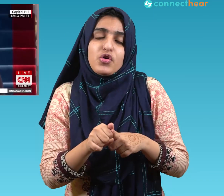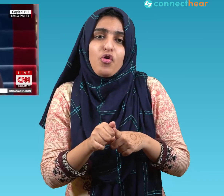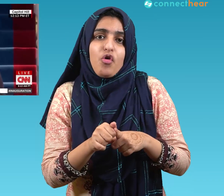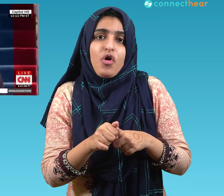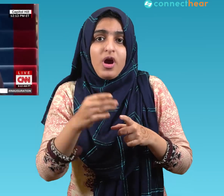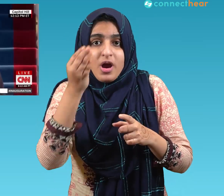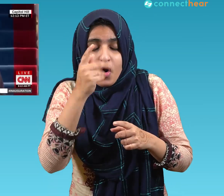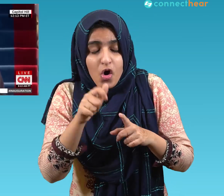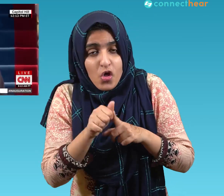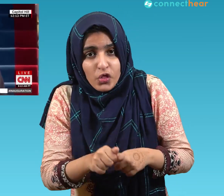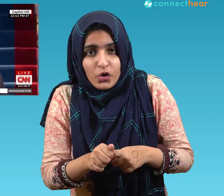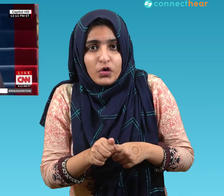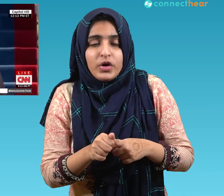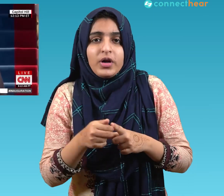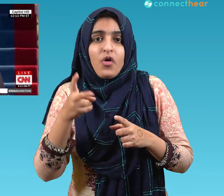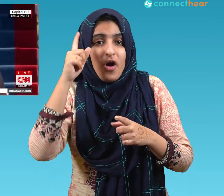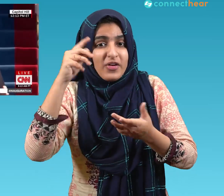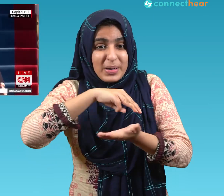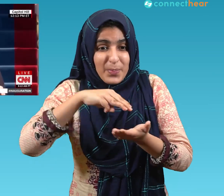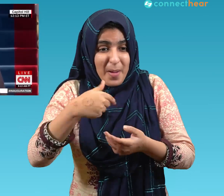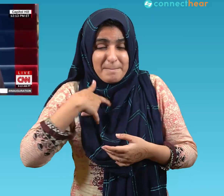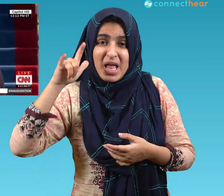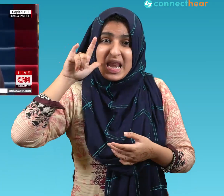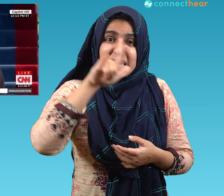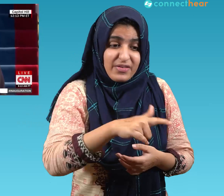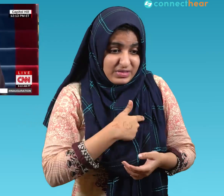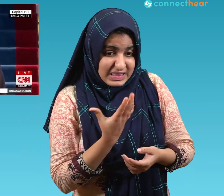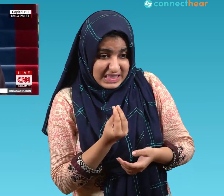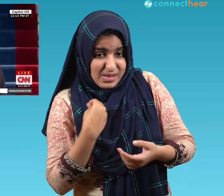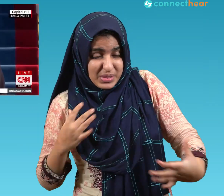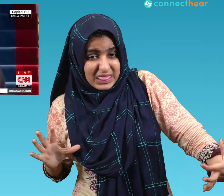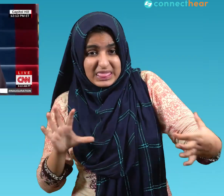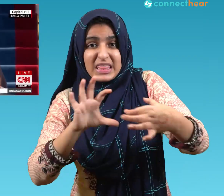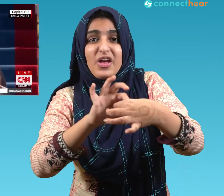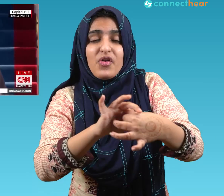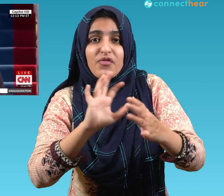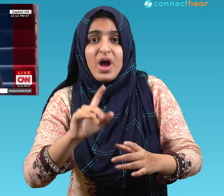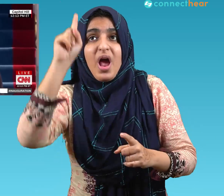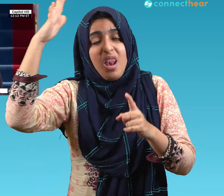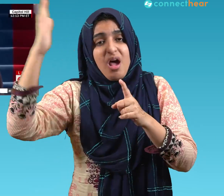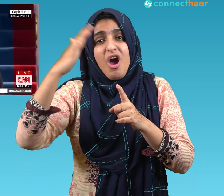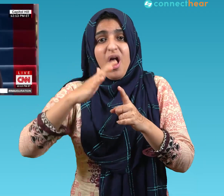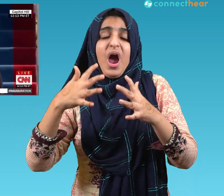conviction, and devoted to one another and the country we love with all our hearts. May God bless